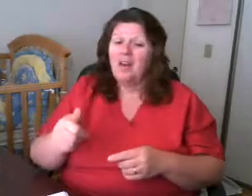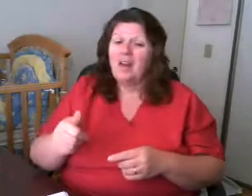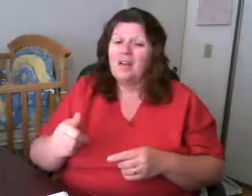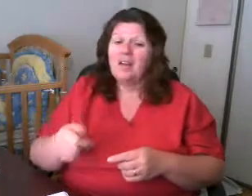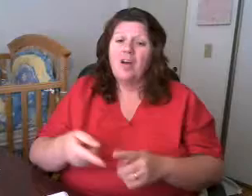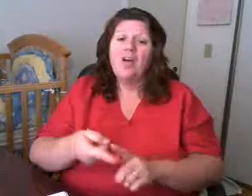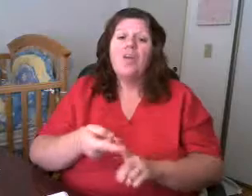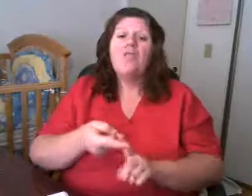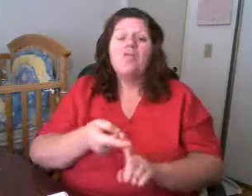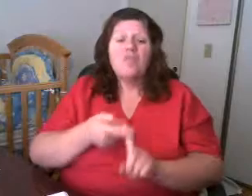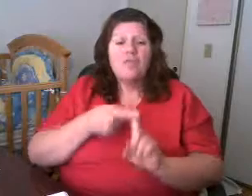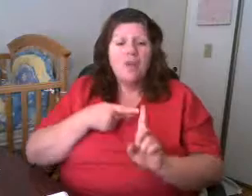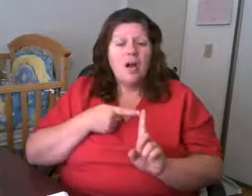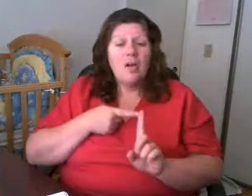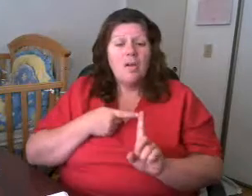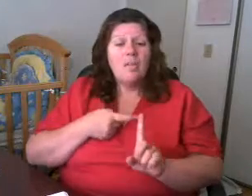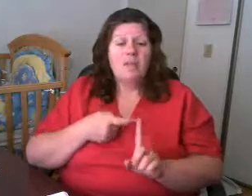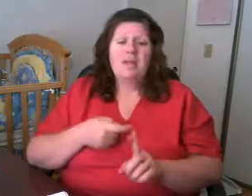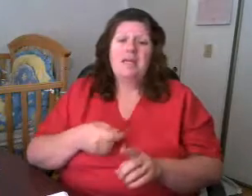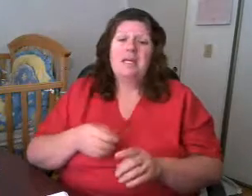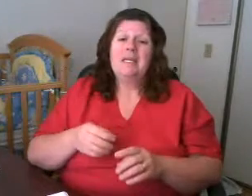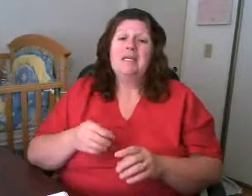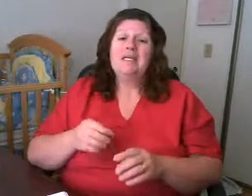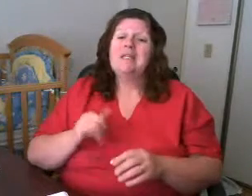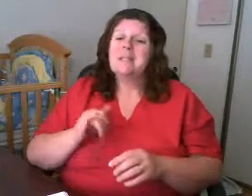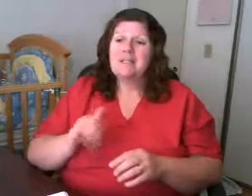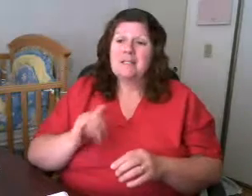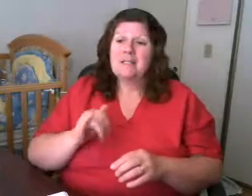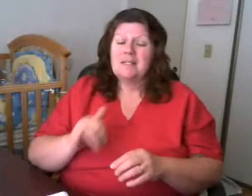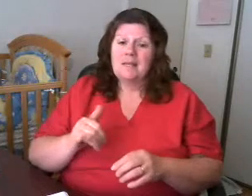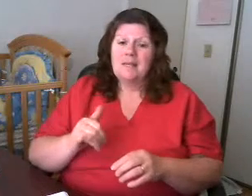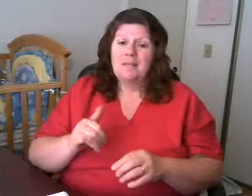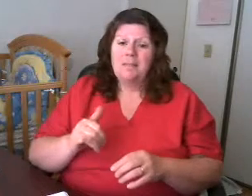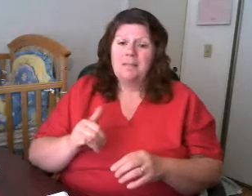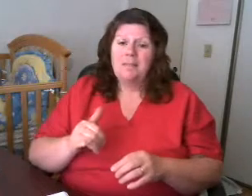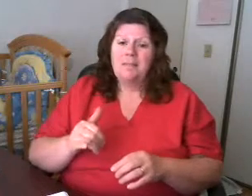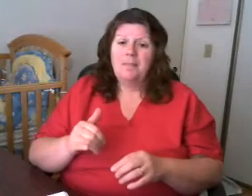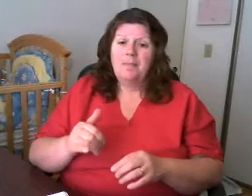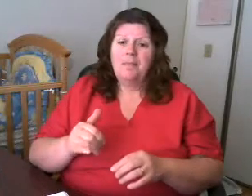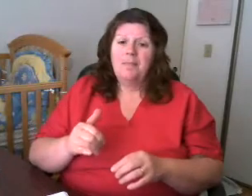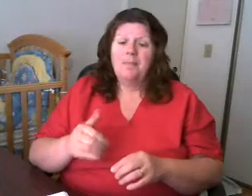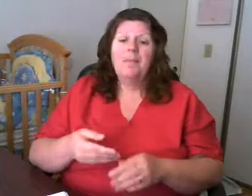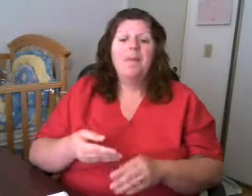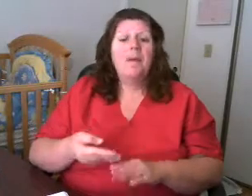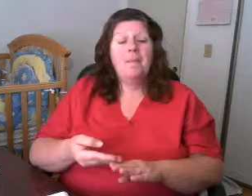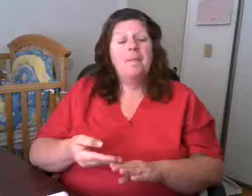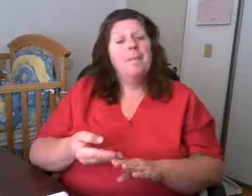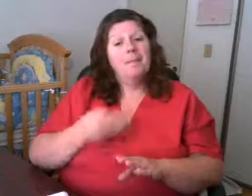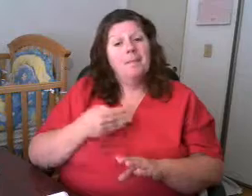clients, because they are your consumers as well. You will likely be interpreting for people who